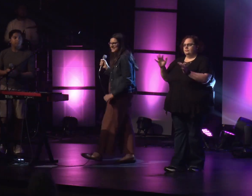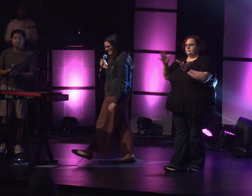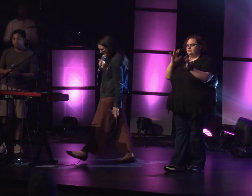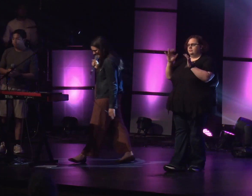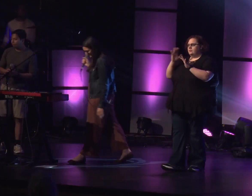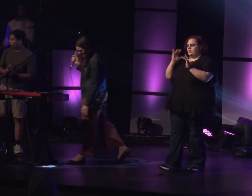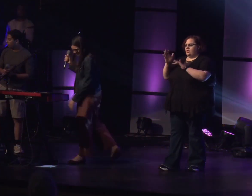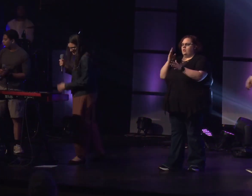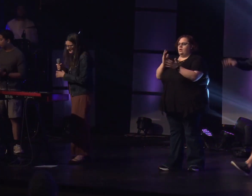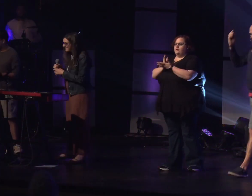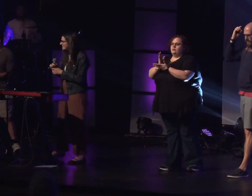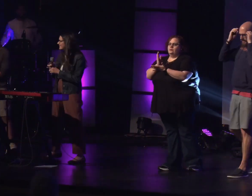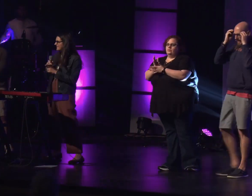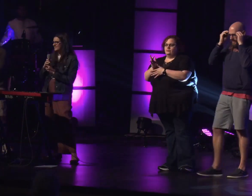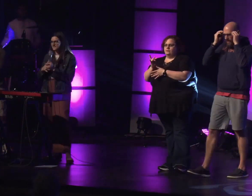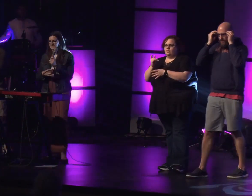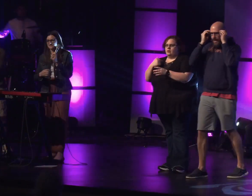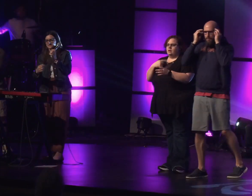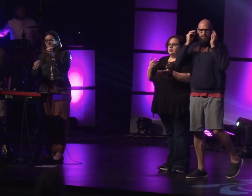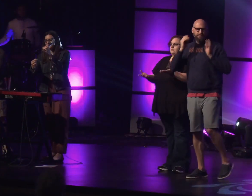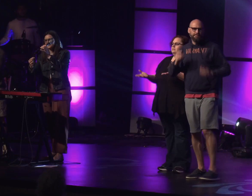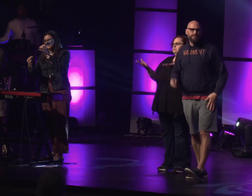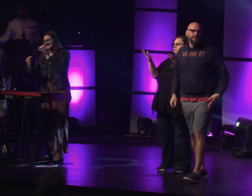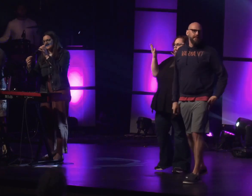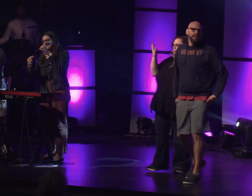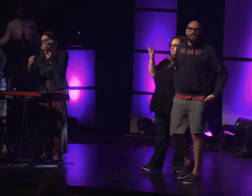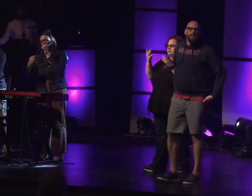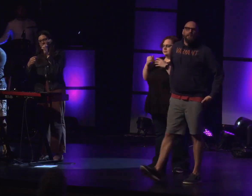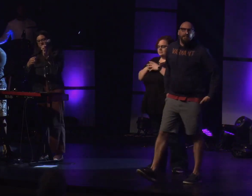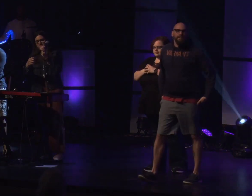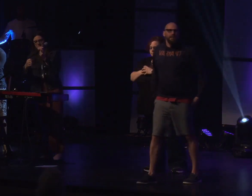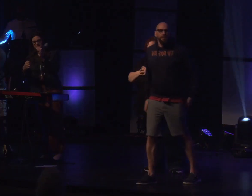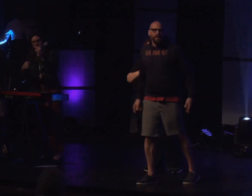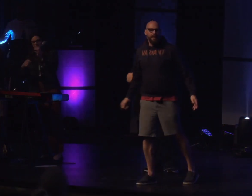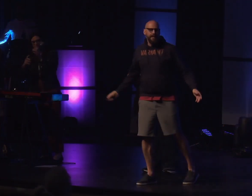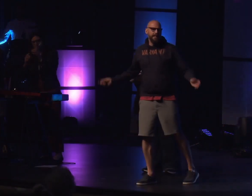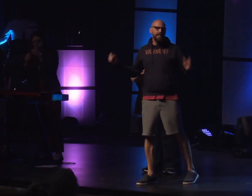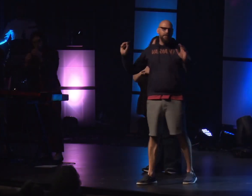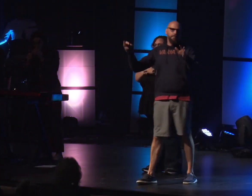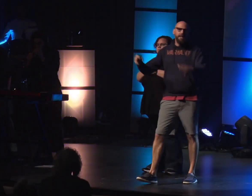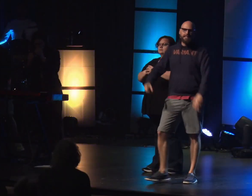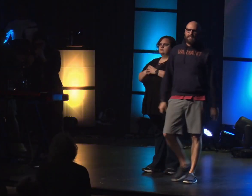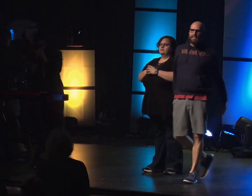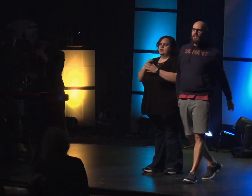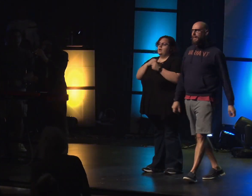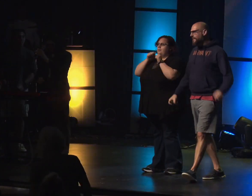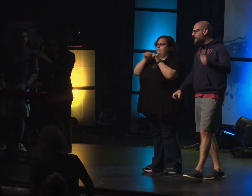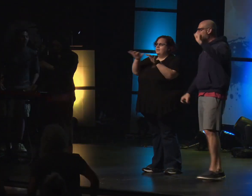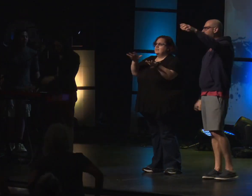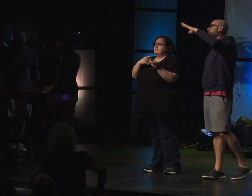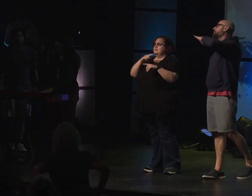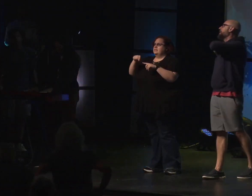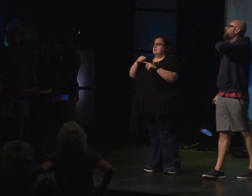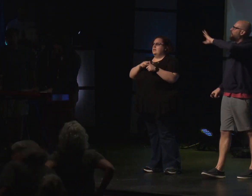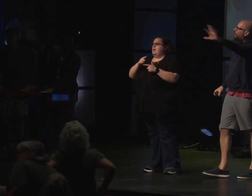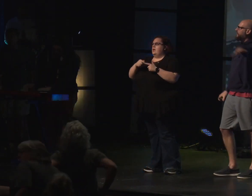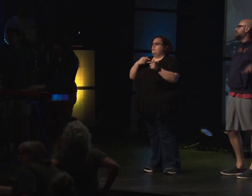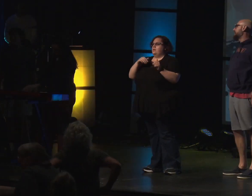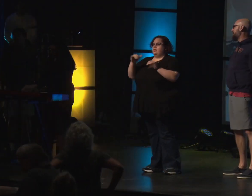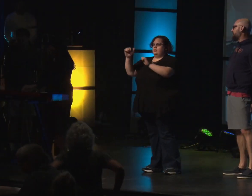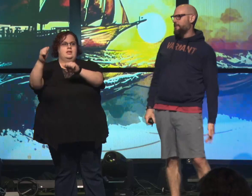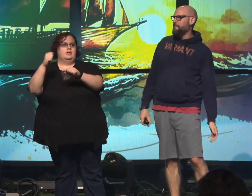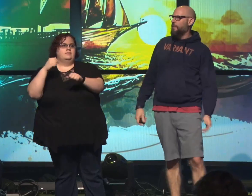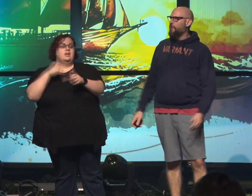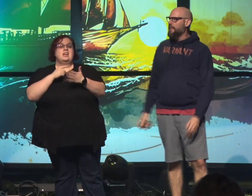alive. Hey, go ahead and stand on up. I'm going to give you a blessing to get you out of here. Next week, we're going to put all